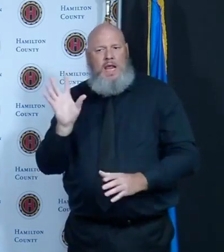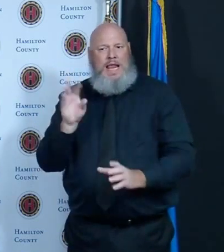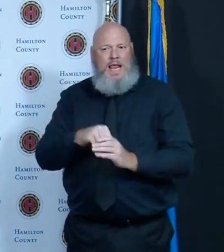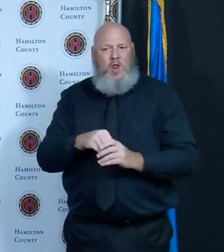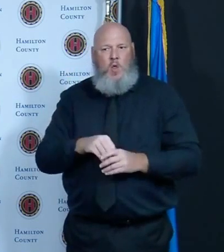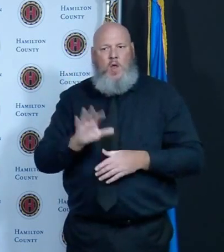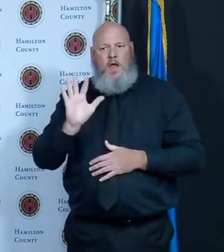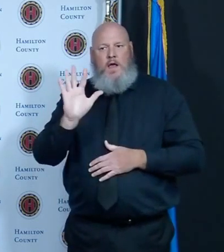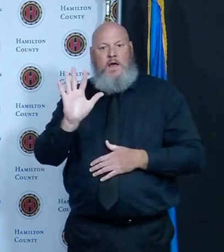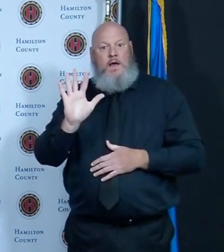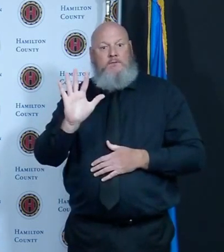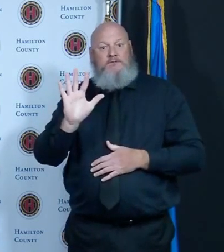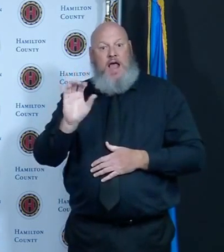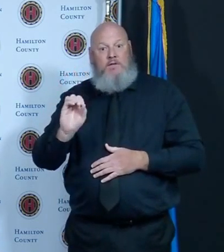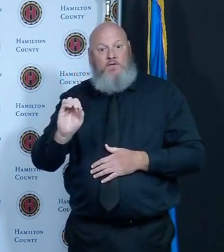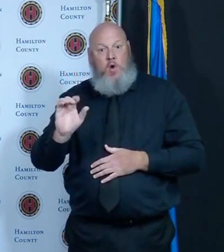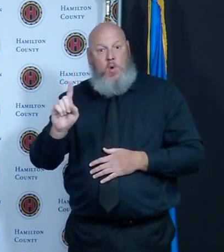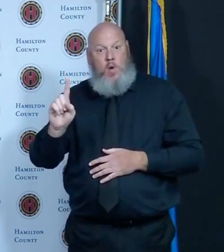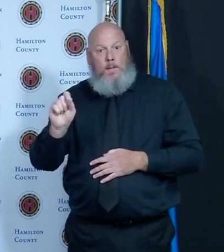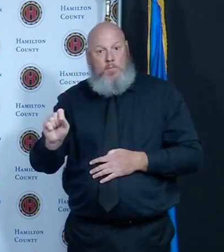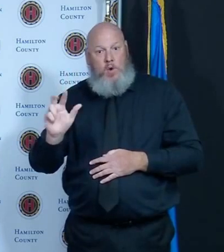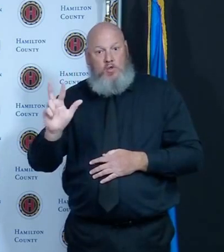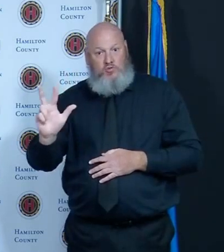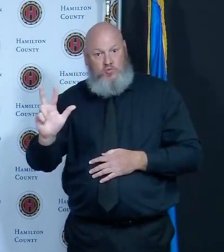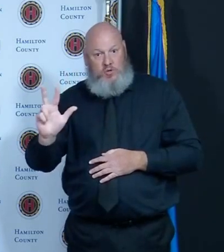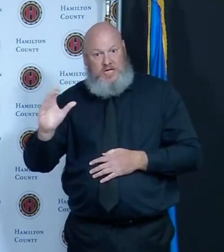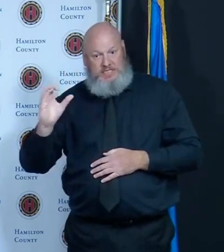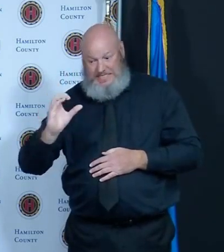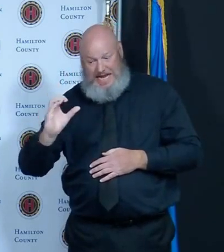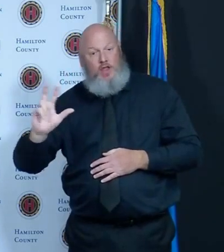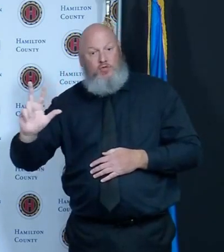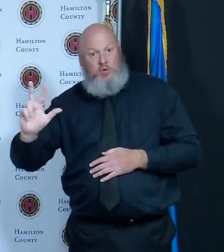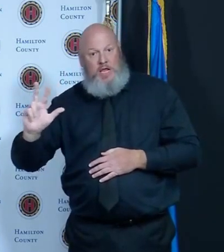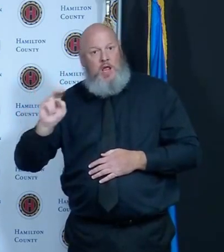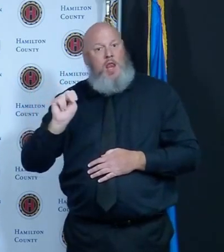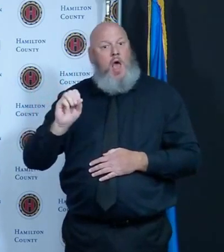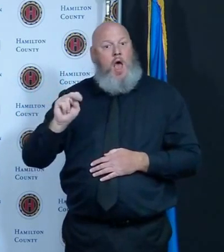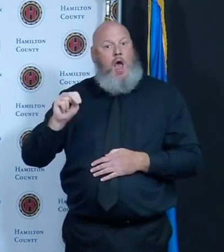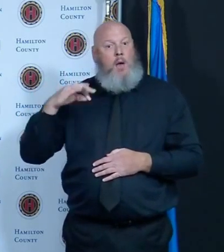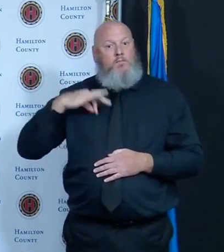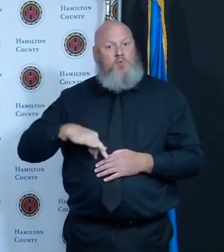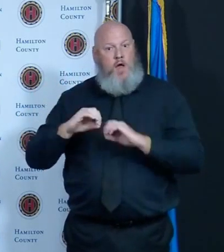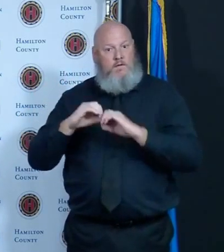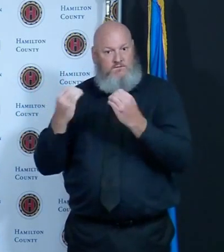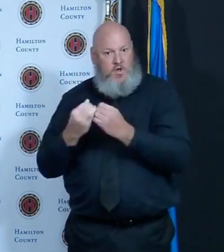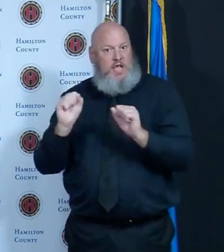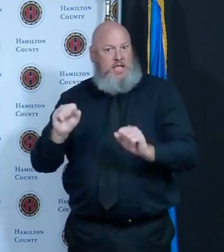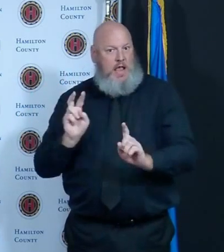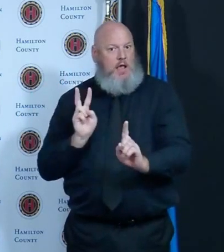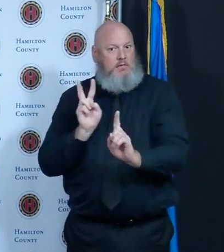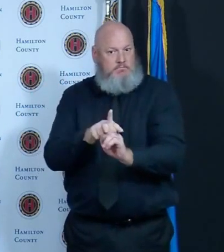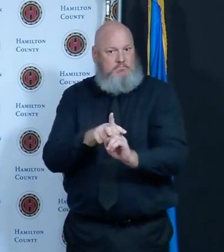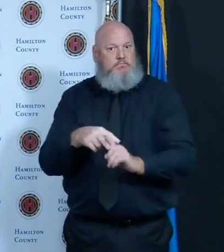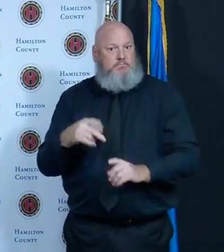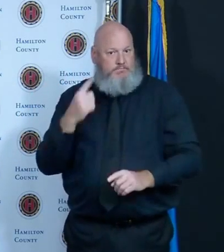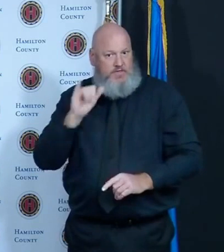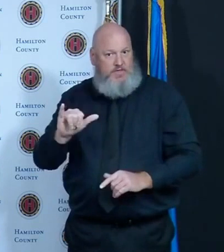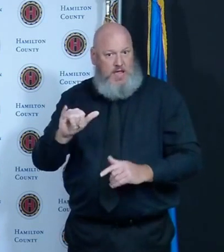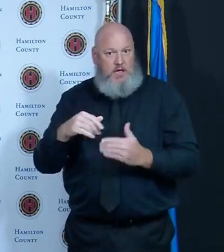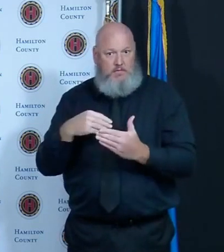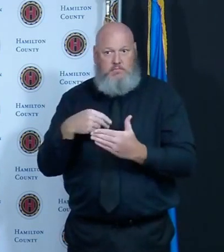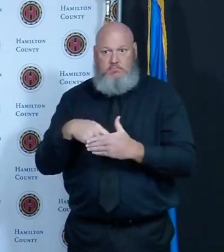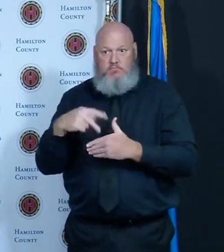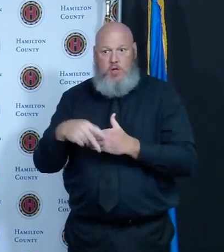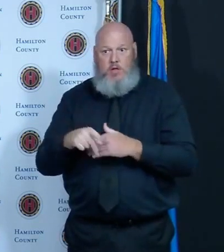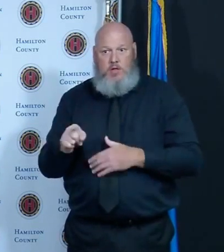charitable organizations. And starting today, independent contractors can participate in the program and apply for